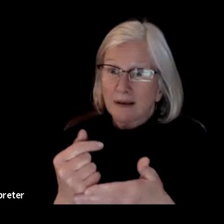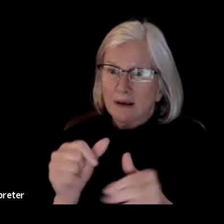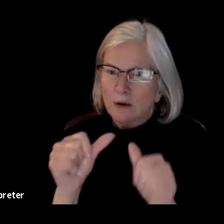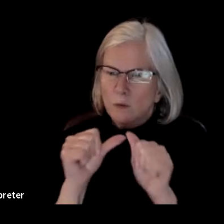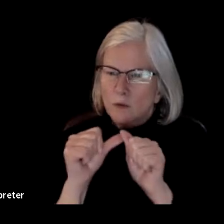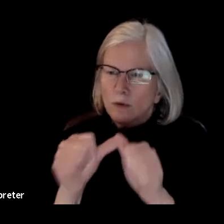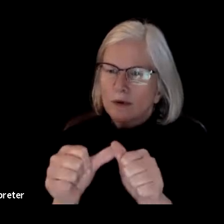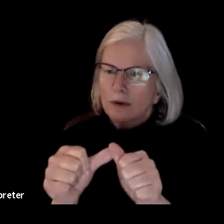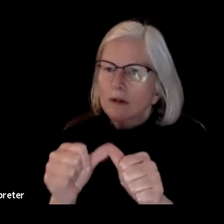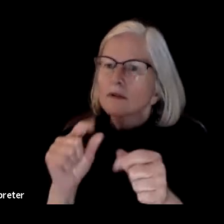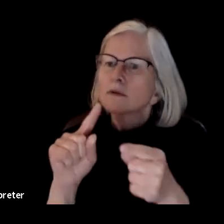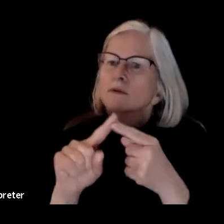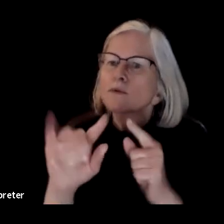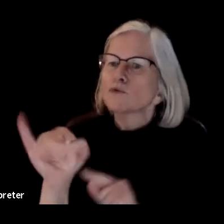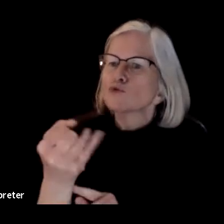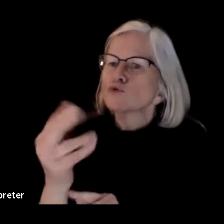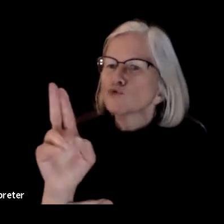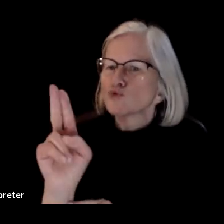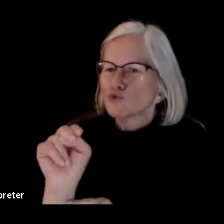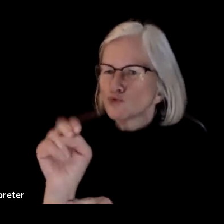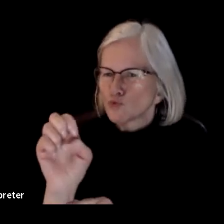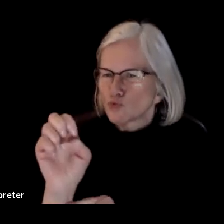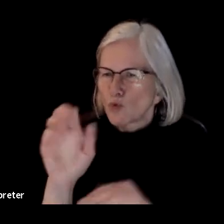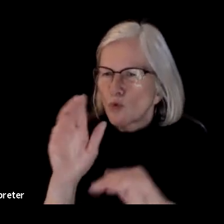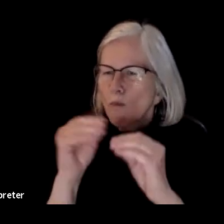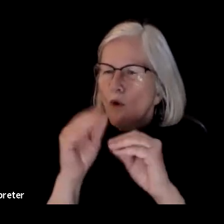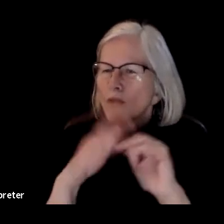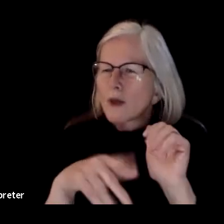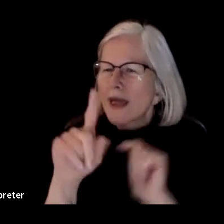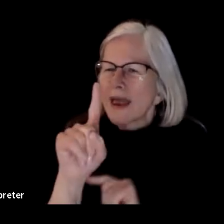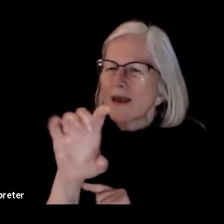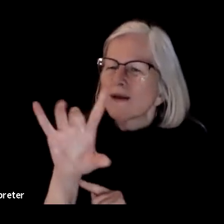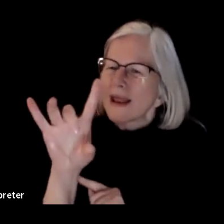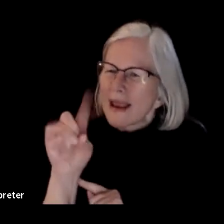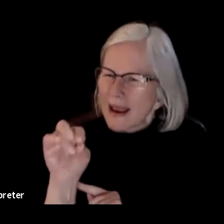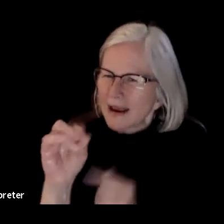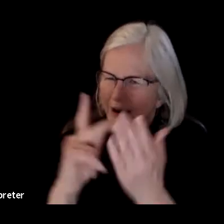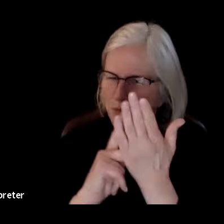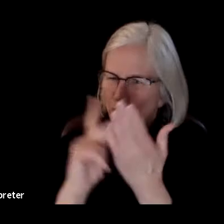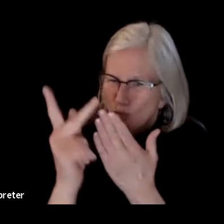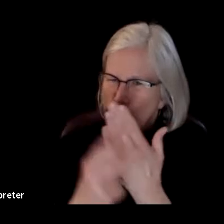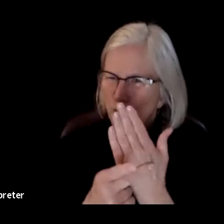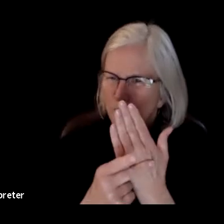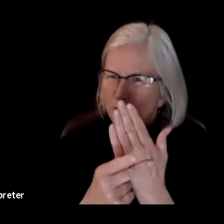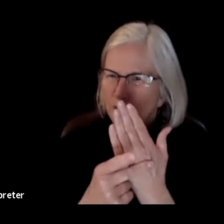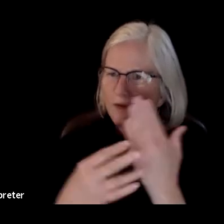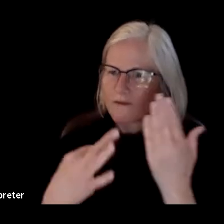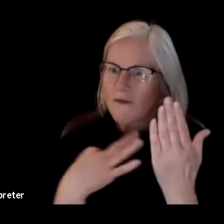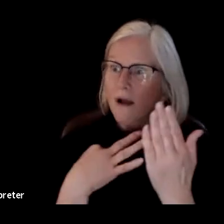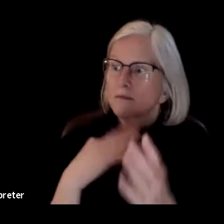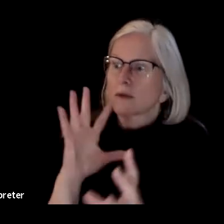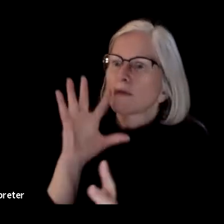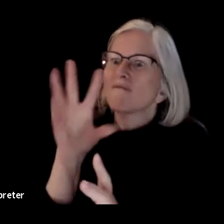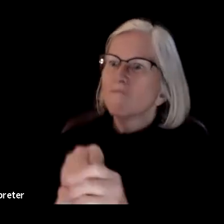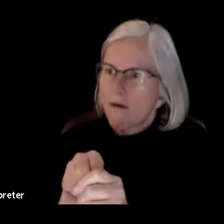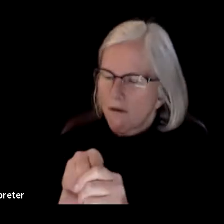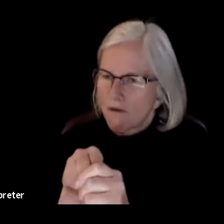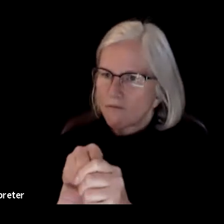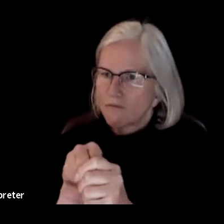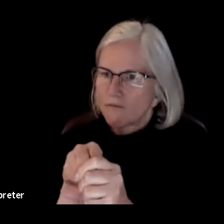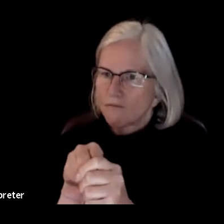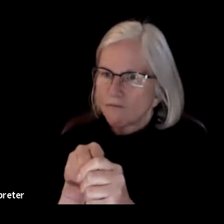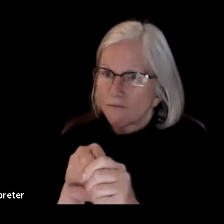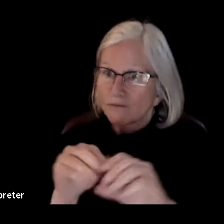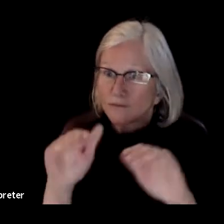than 180 programs that have been voluntarily participating. Child care providers have been